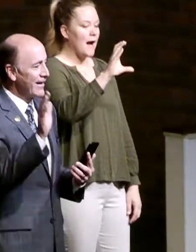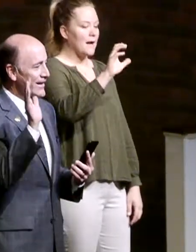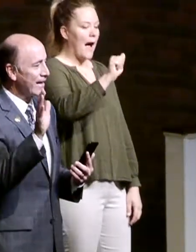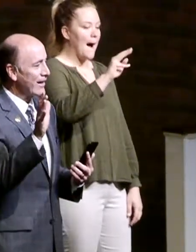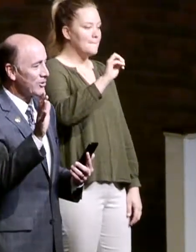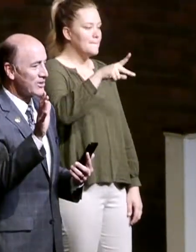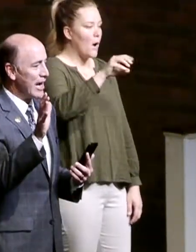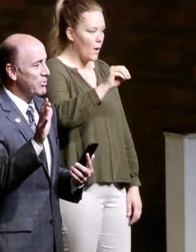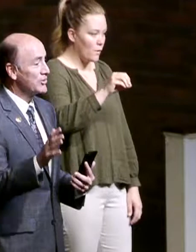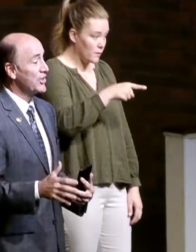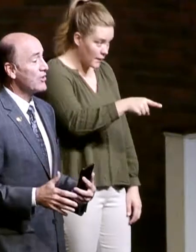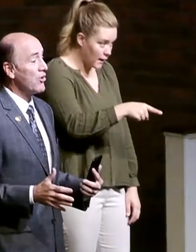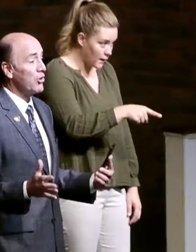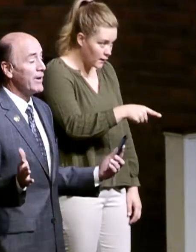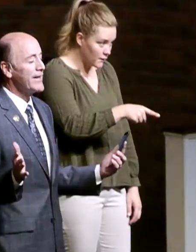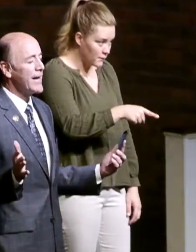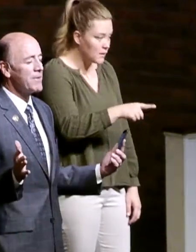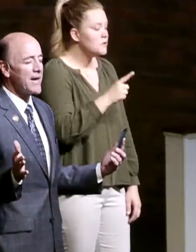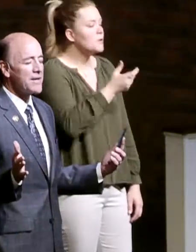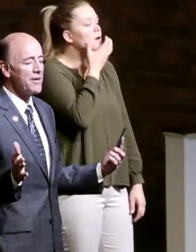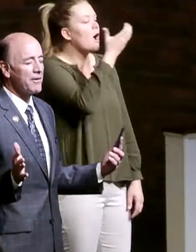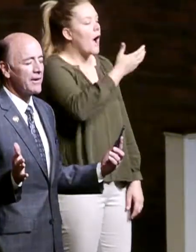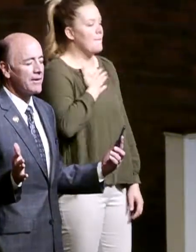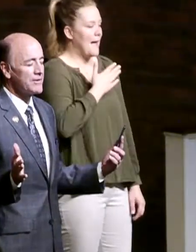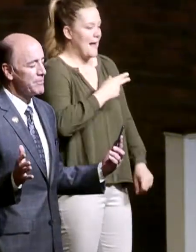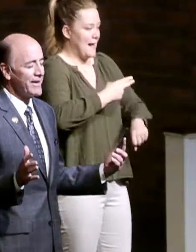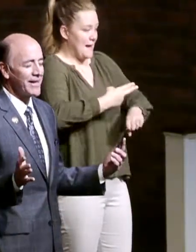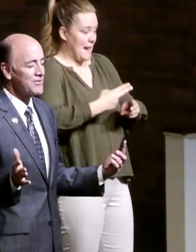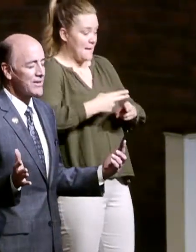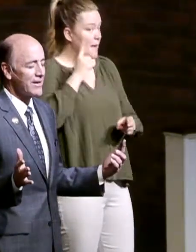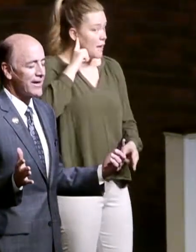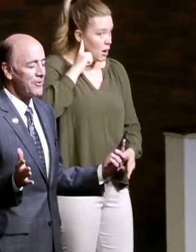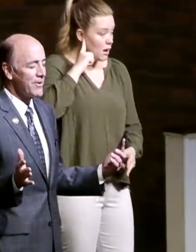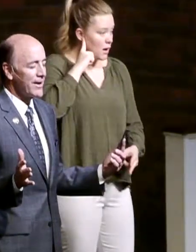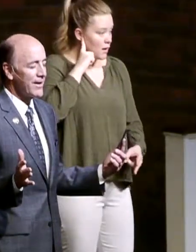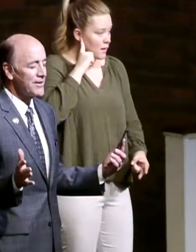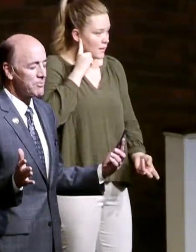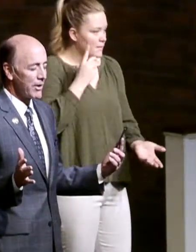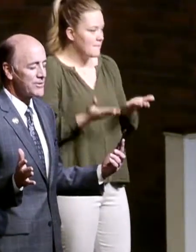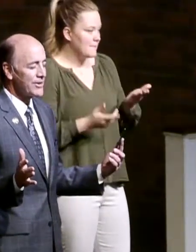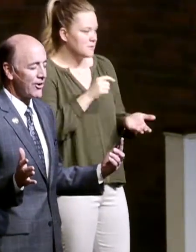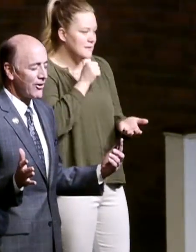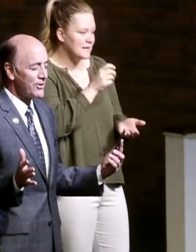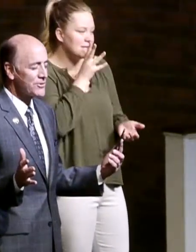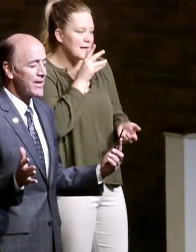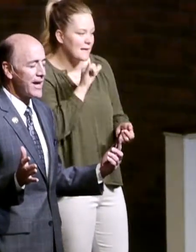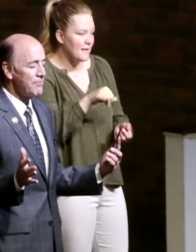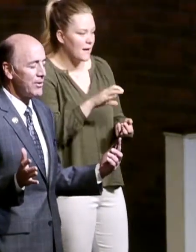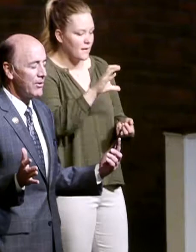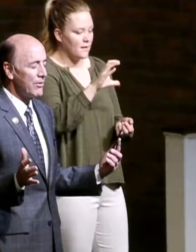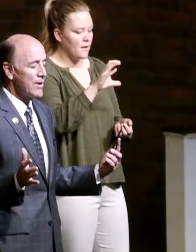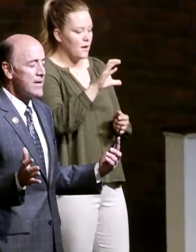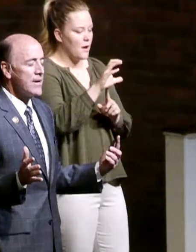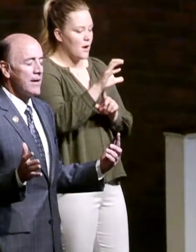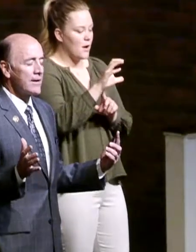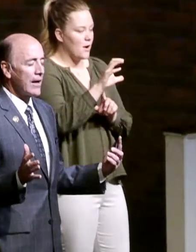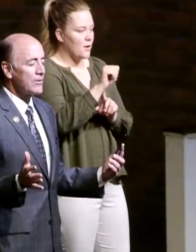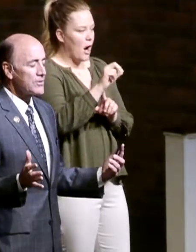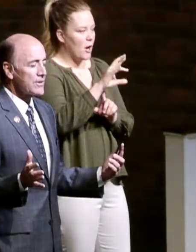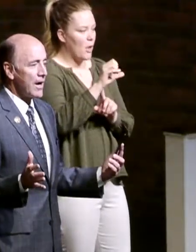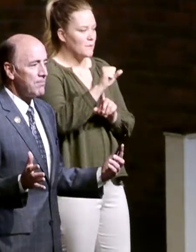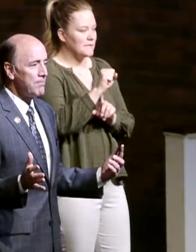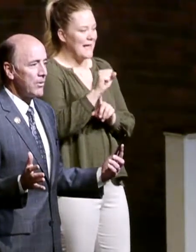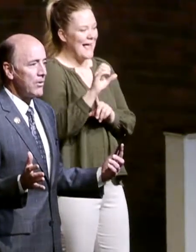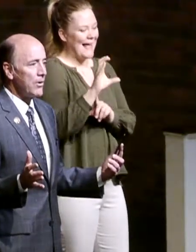there? Carlos Campo. And she called my name, and I hear it. She may not have said it that way. She probably said Carlos Campo.